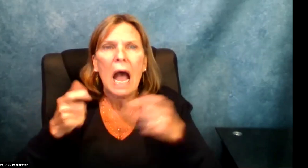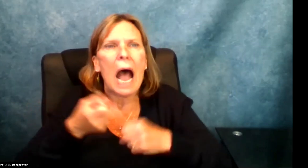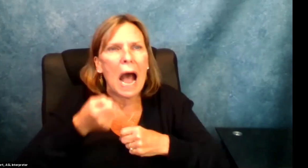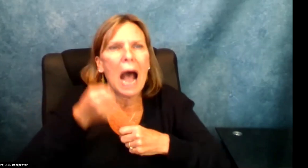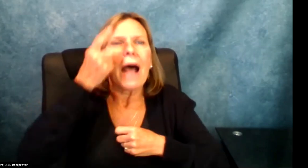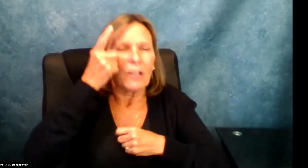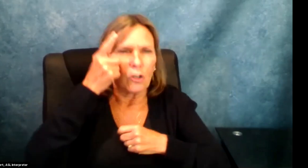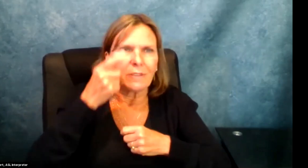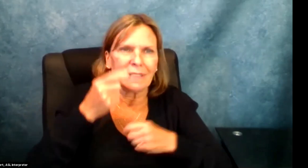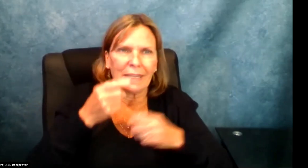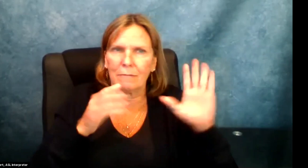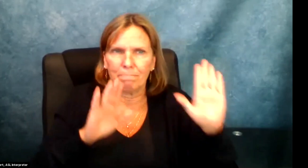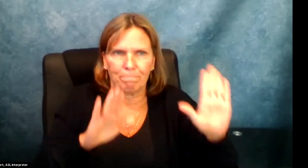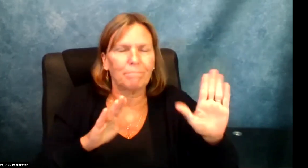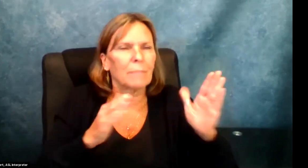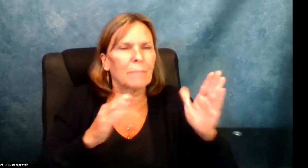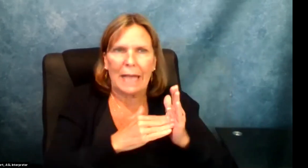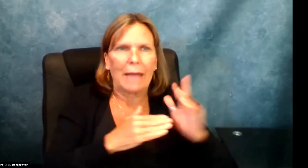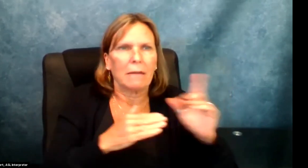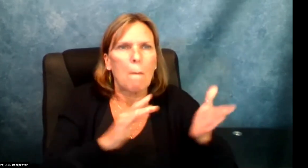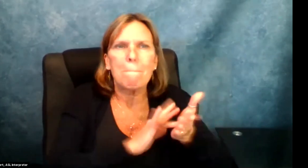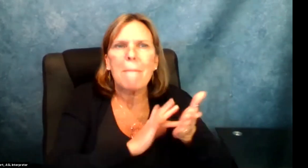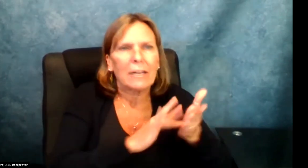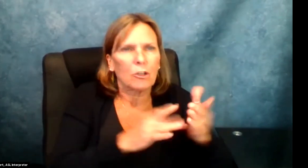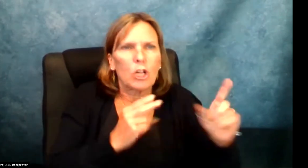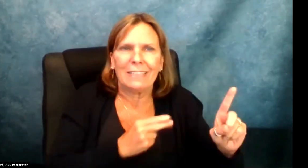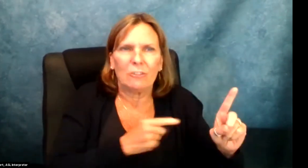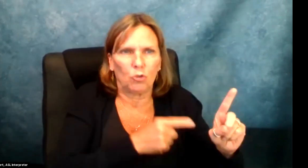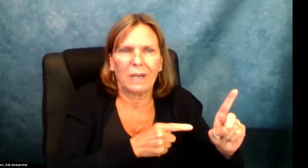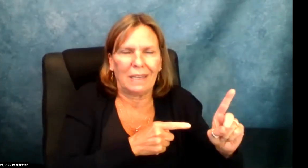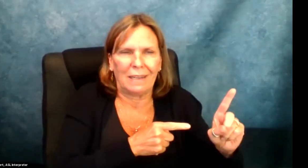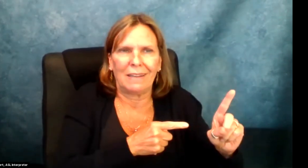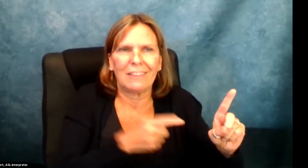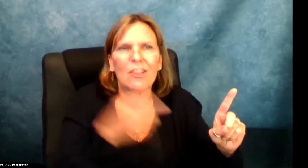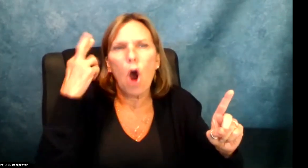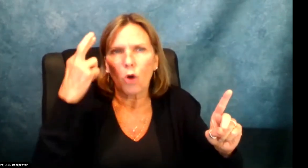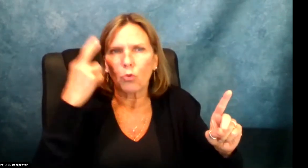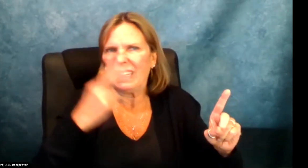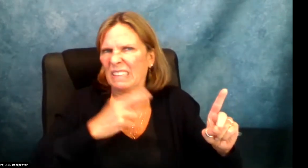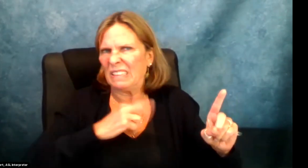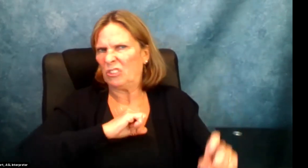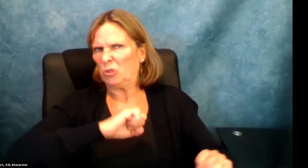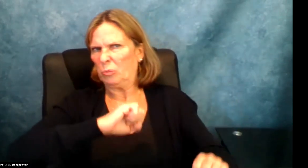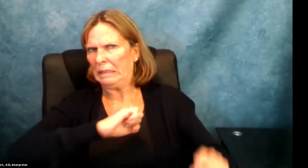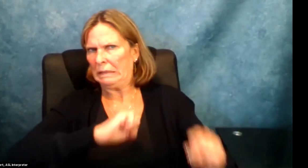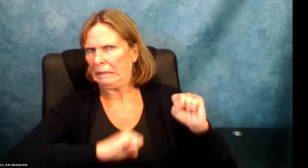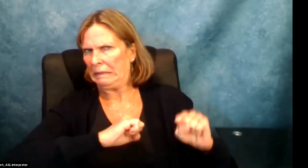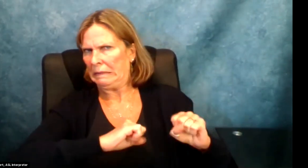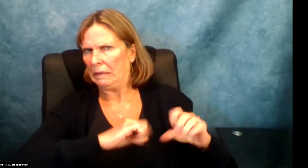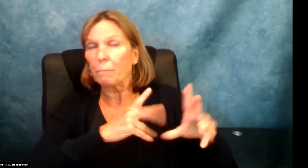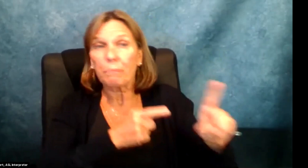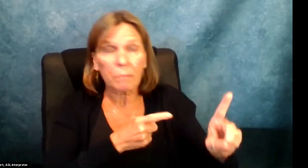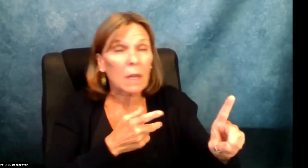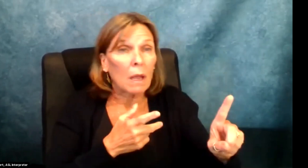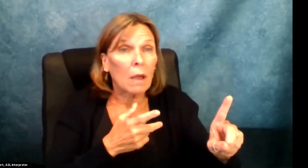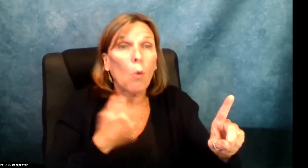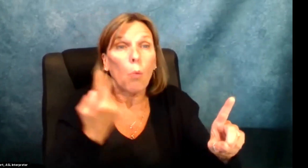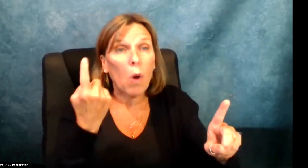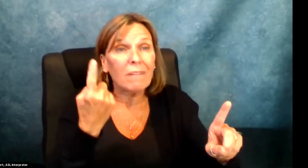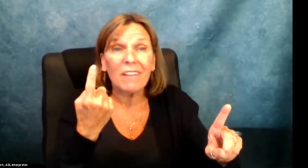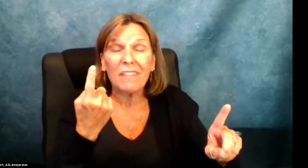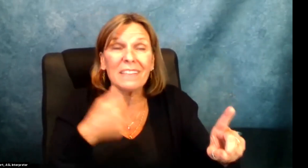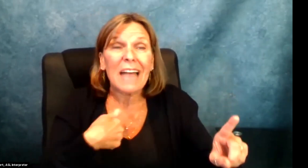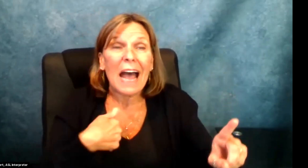based upon the history of medicine. One of the things that I've loved about being a pediatrician in Vermont is that if you